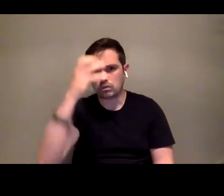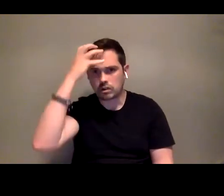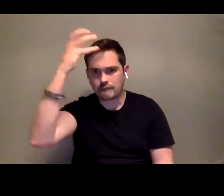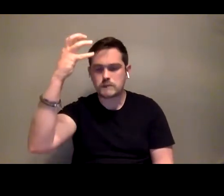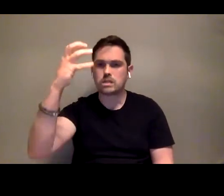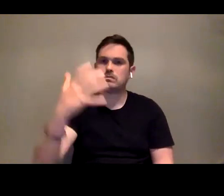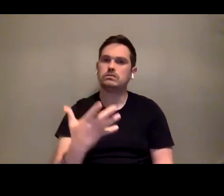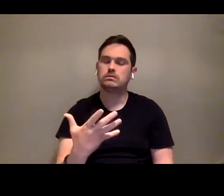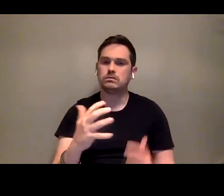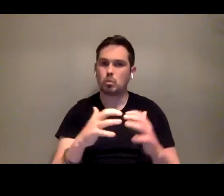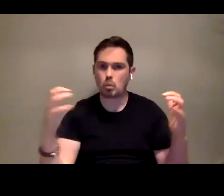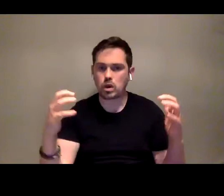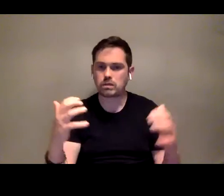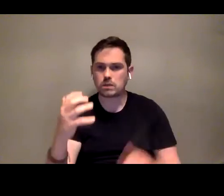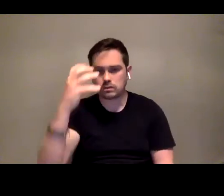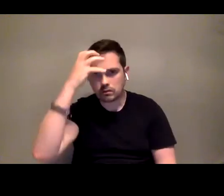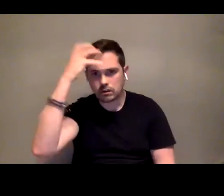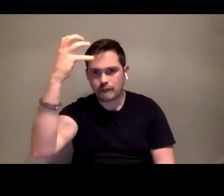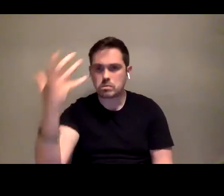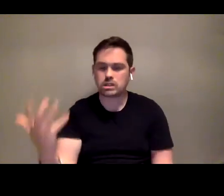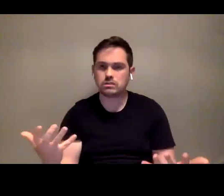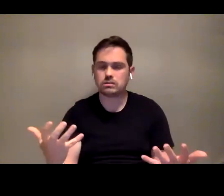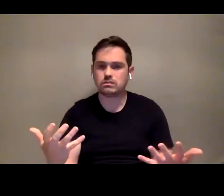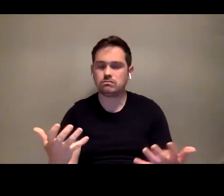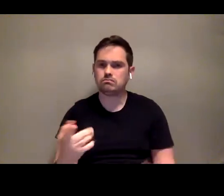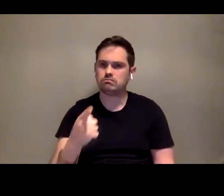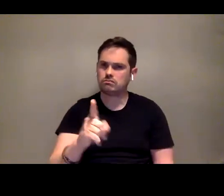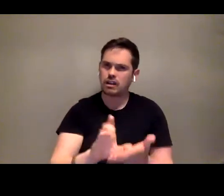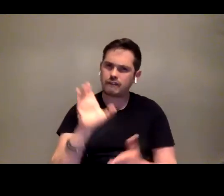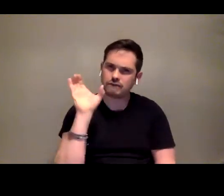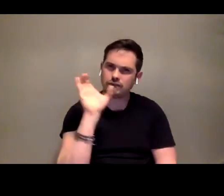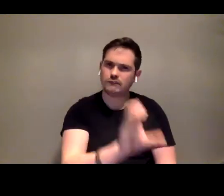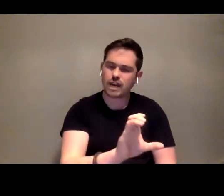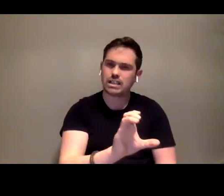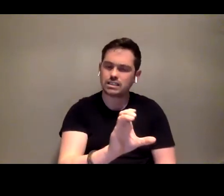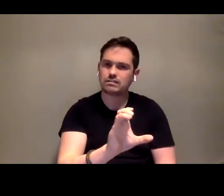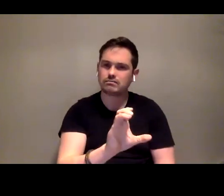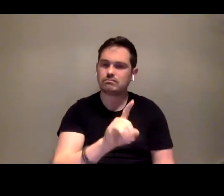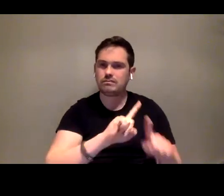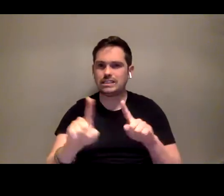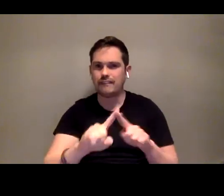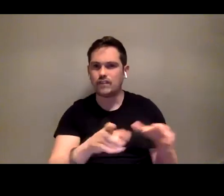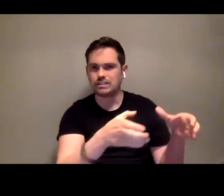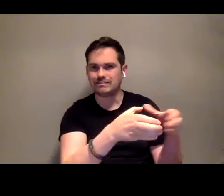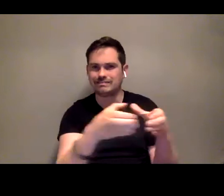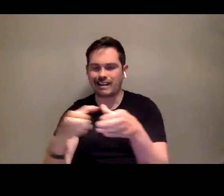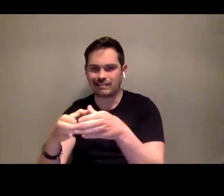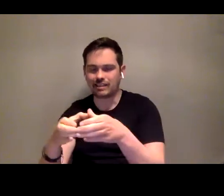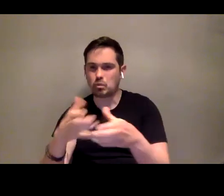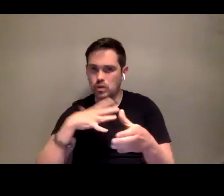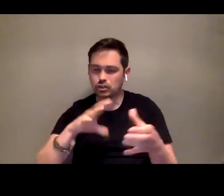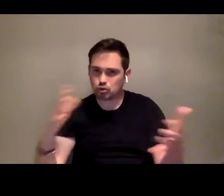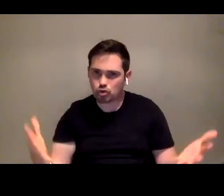government, that had the courage of their convictions to invest properly in the sectors that we need to thrive and grow